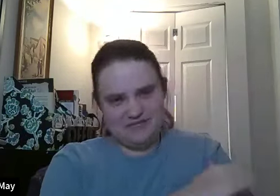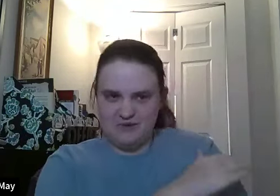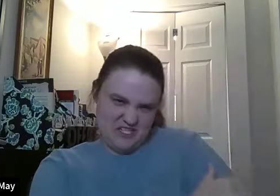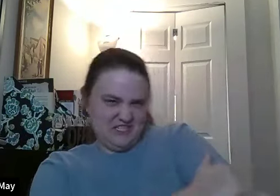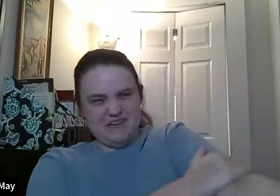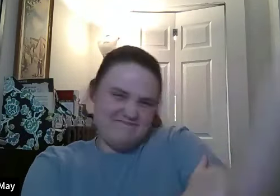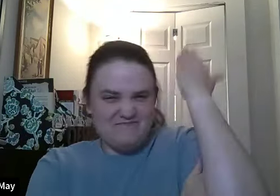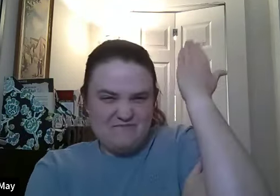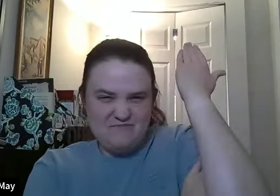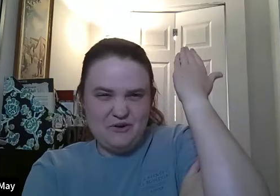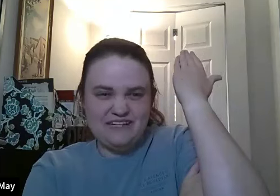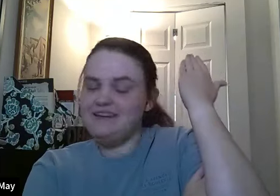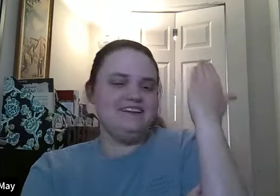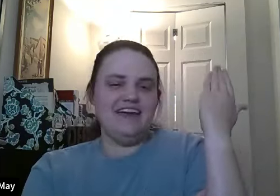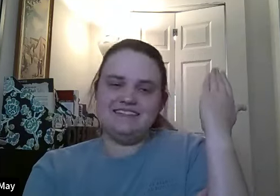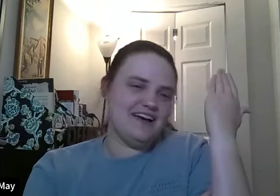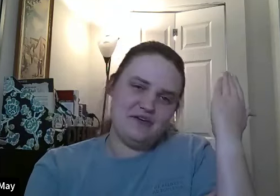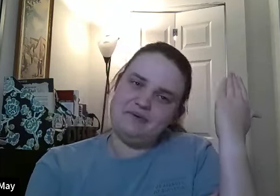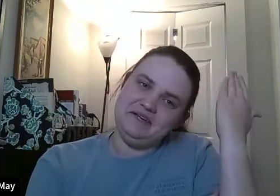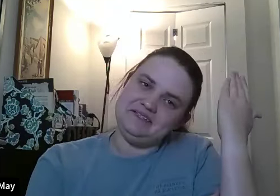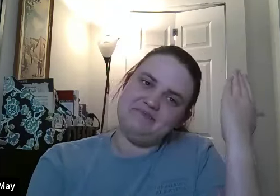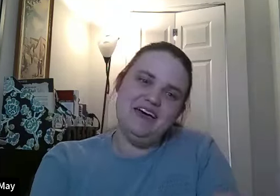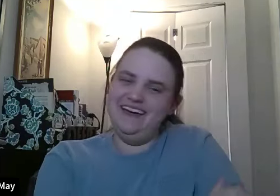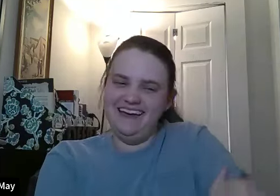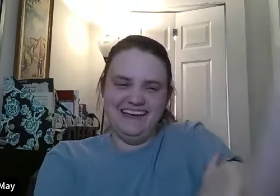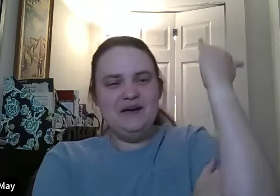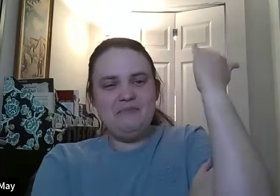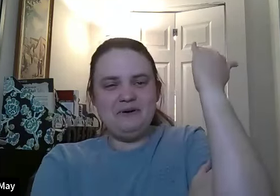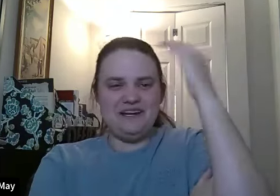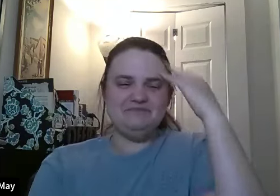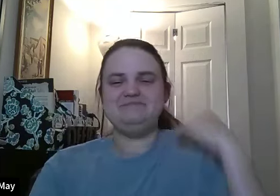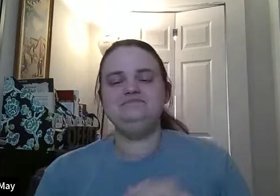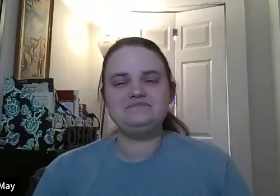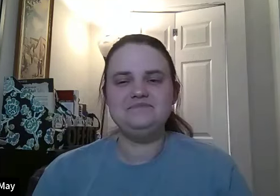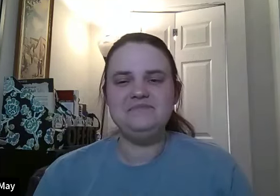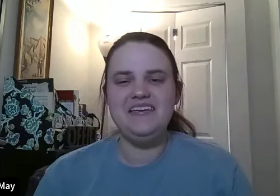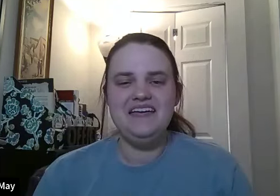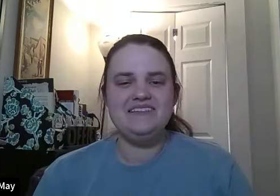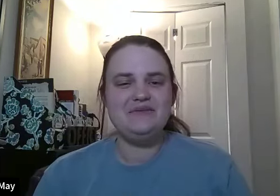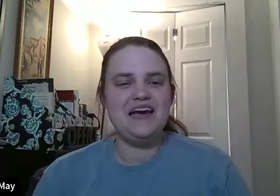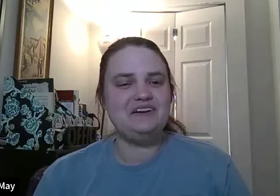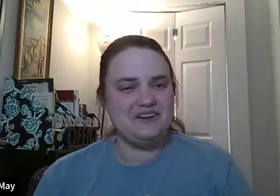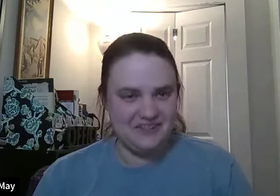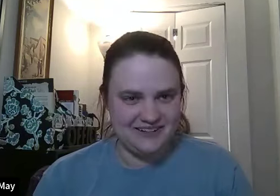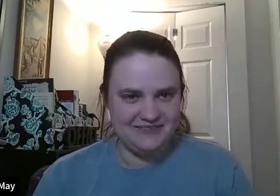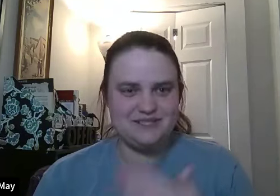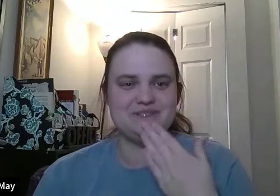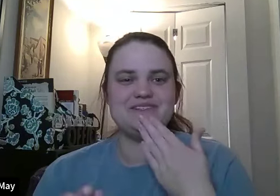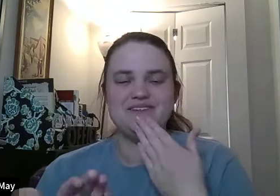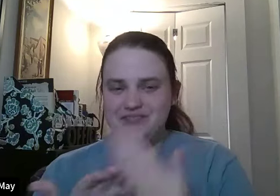someone just is like rudely. Yeah, it's not that way in ASL. Morning. Then we had our good, which was